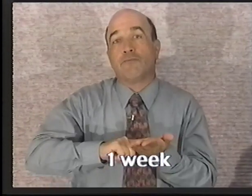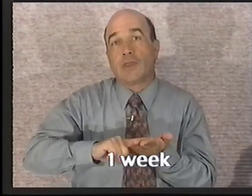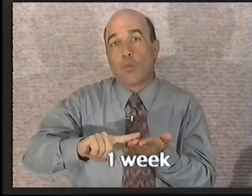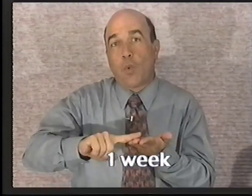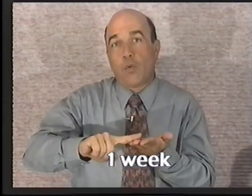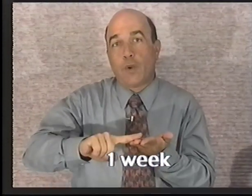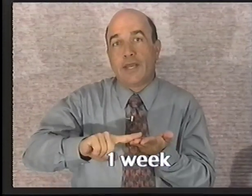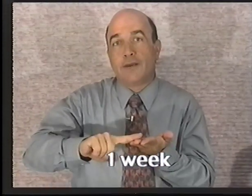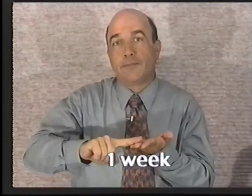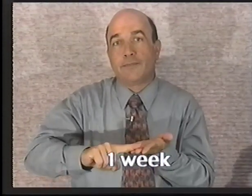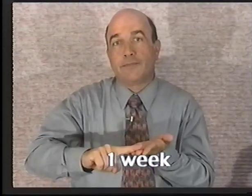1 week.